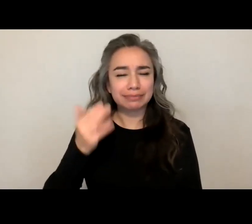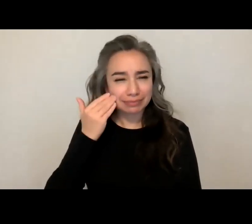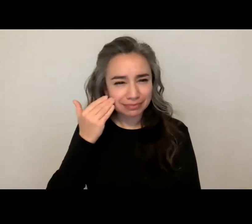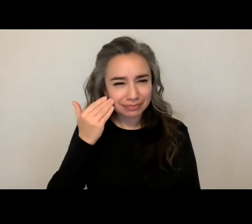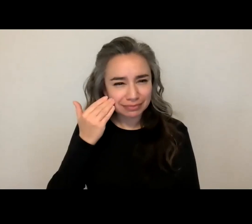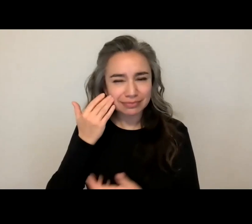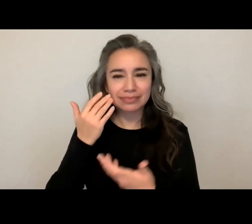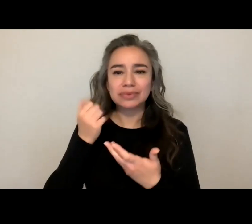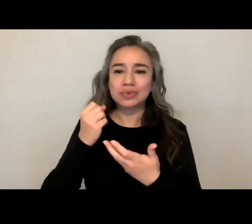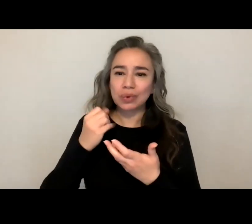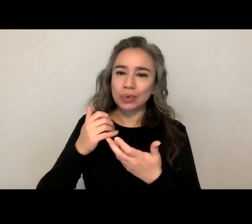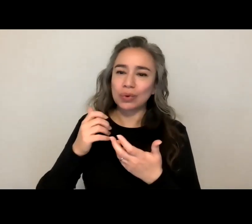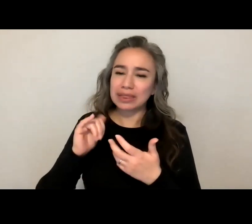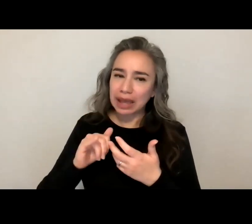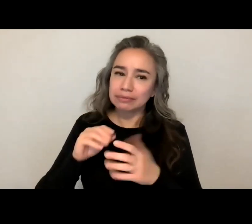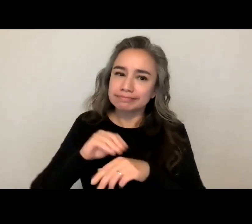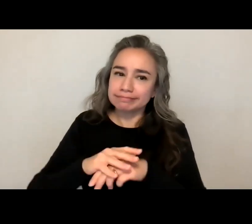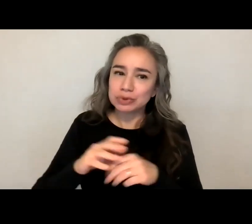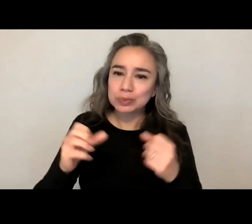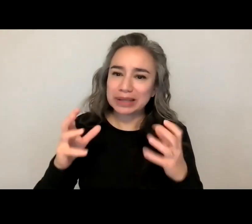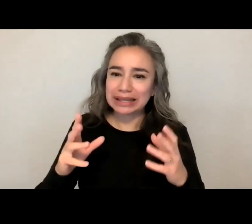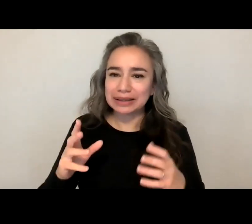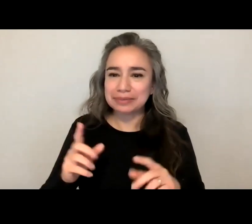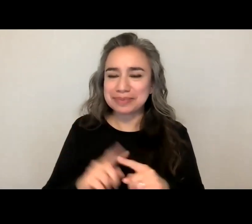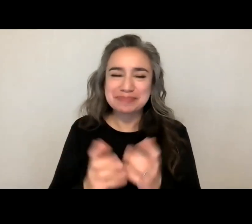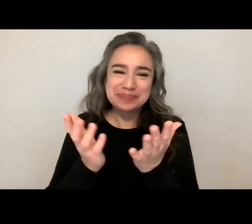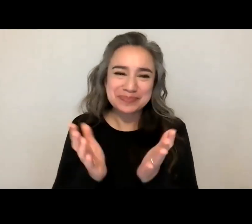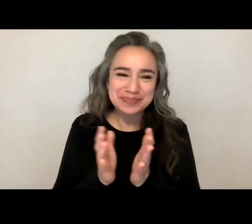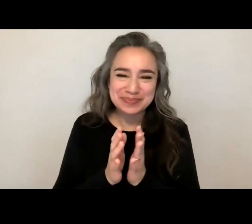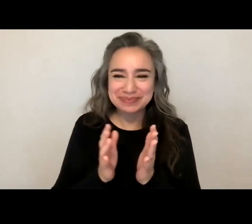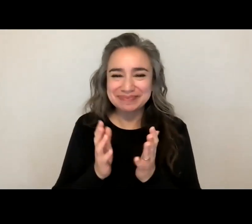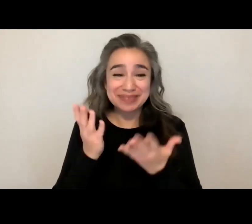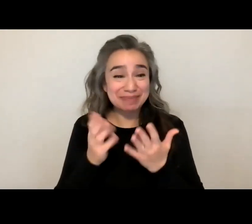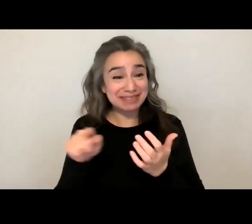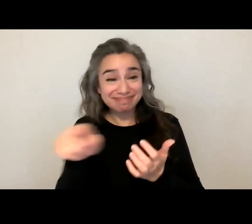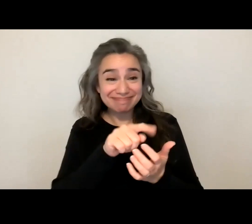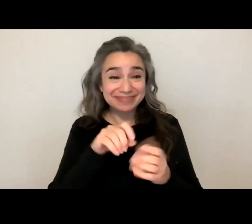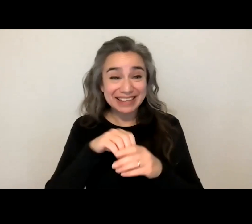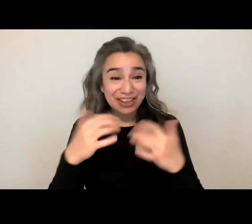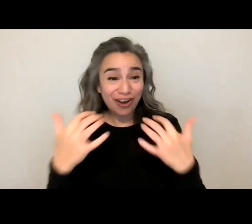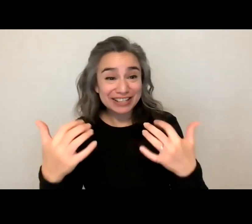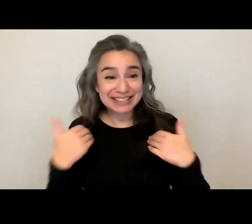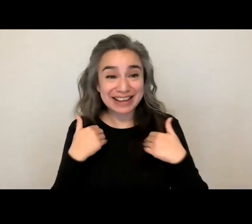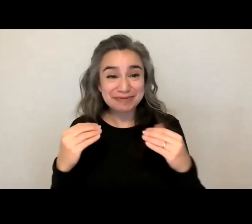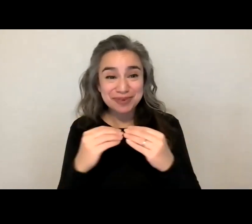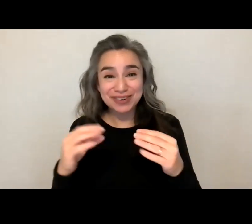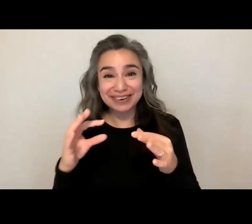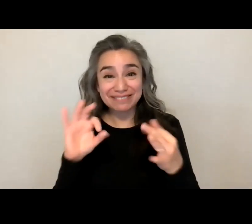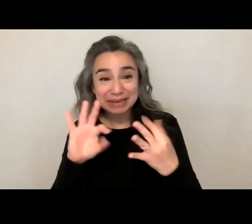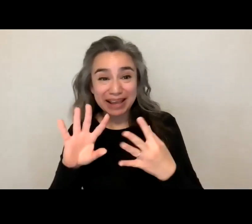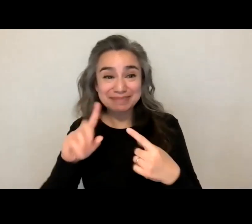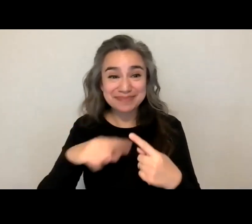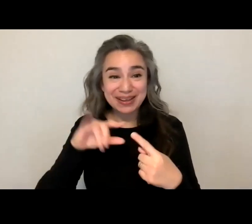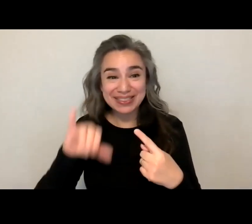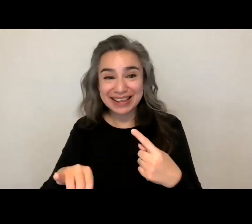self-reflection that might not be so easy for many. So maybe the audience will have more feedback on that,